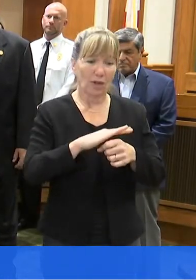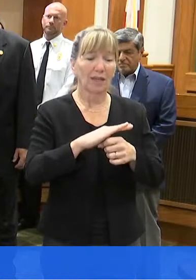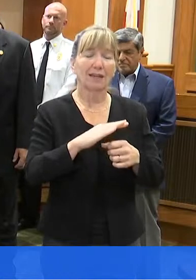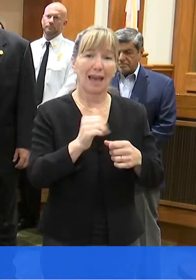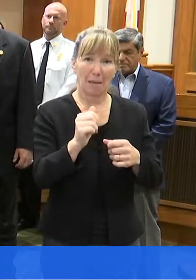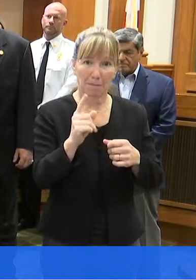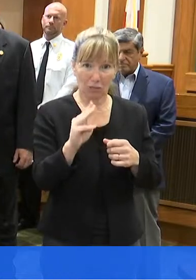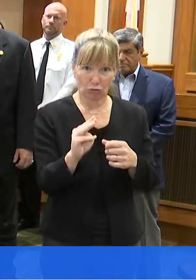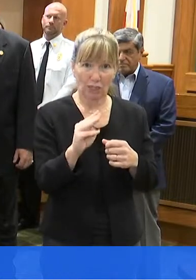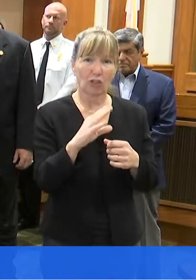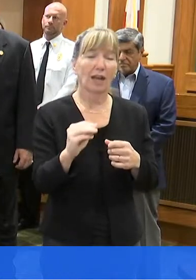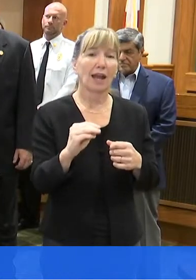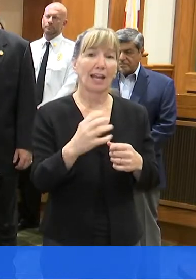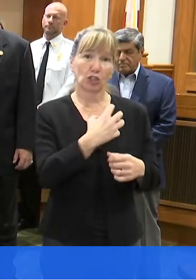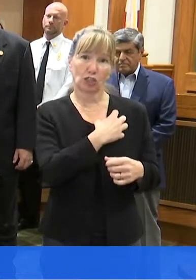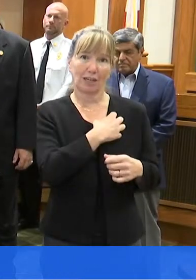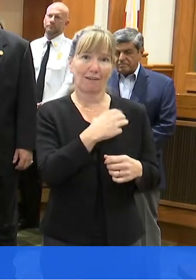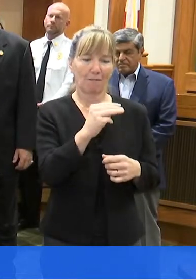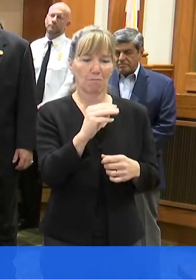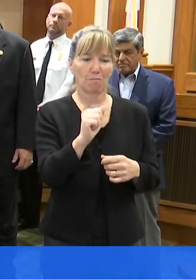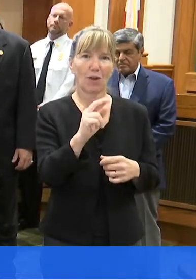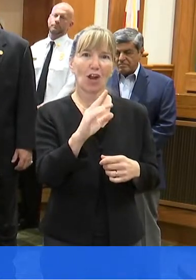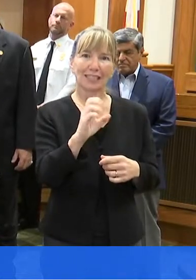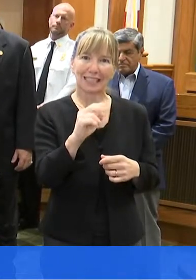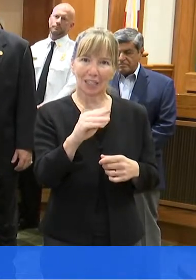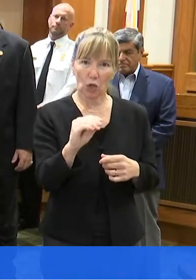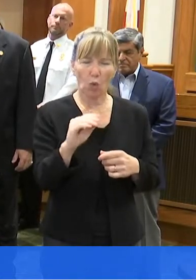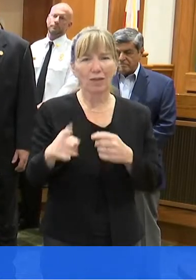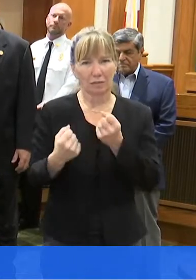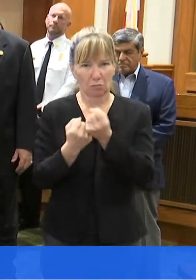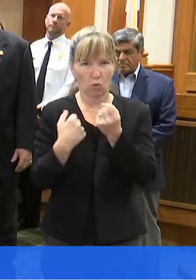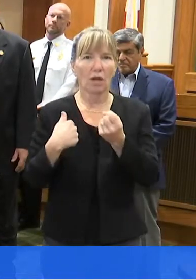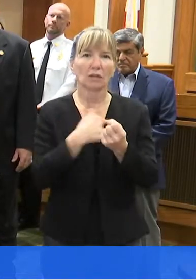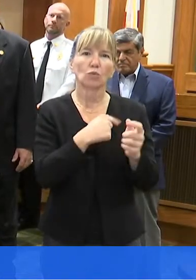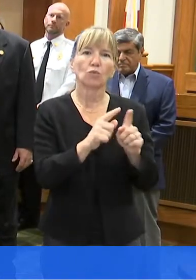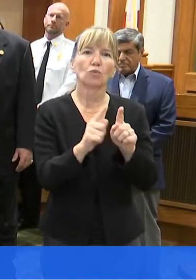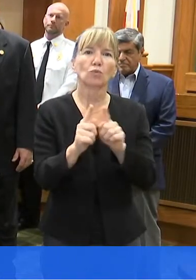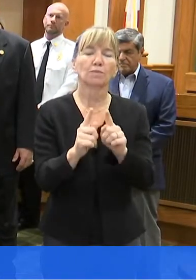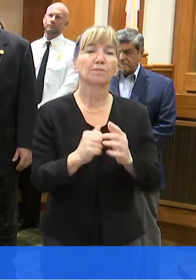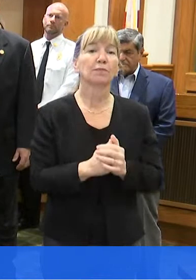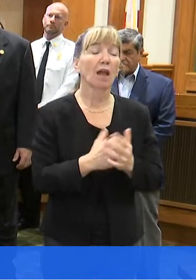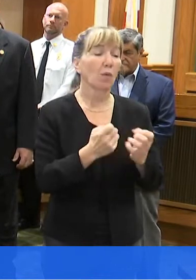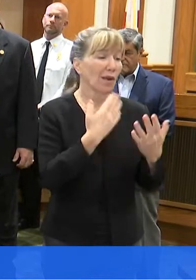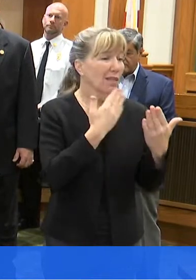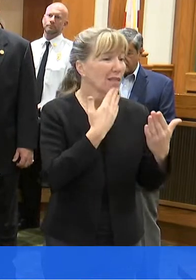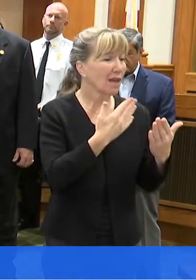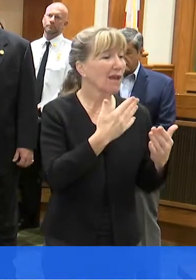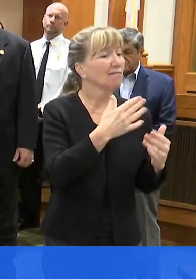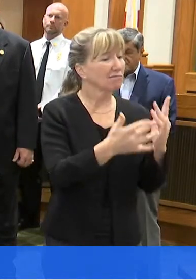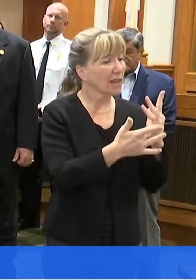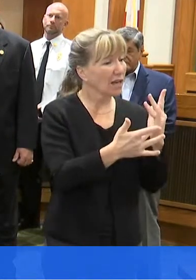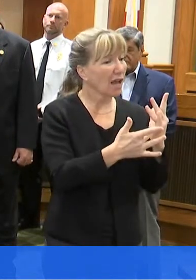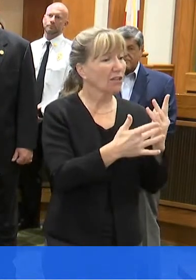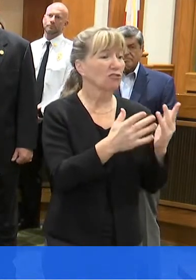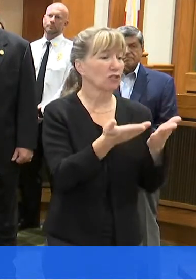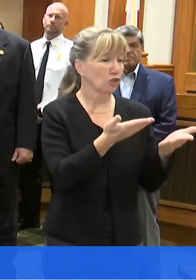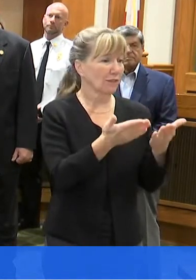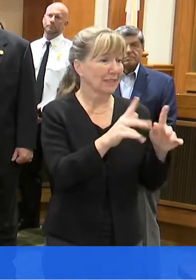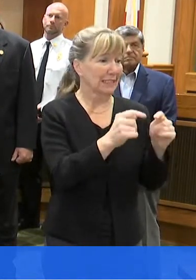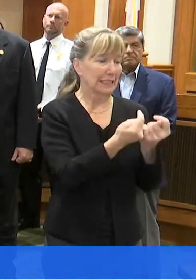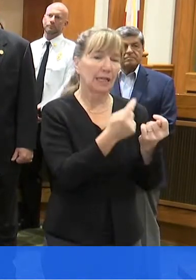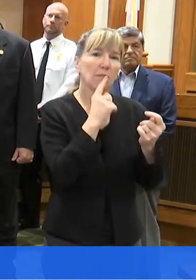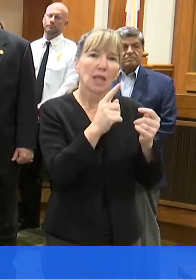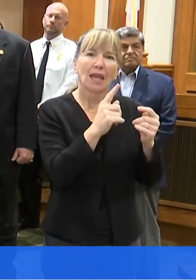Marcino for their support. I want to thank our Public Safety Technology Services team that makes all of these things happen